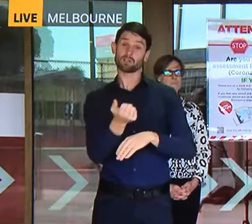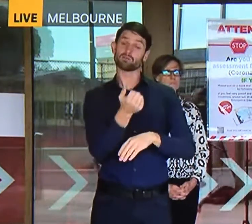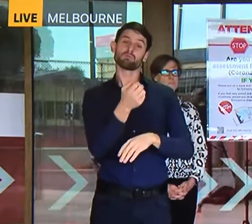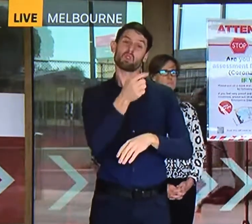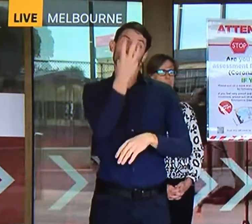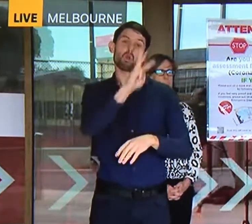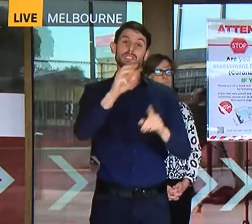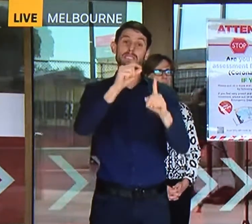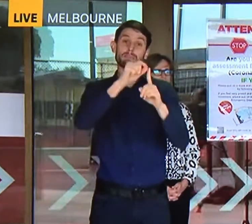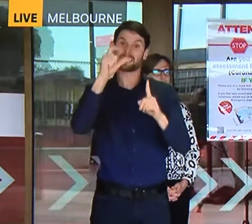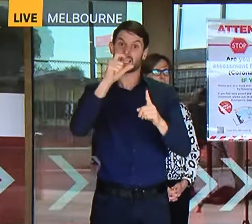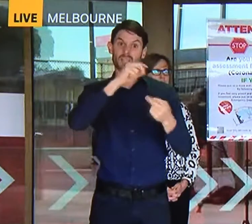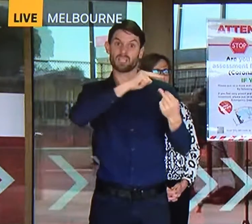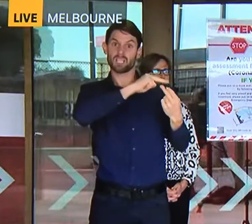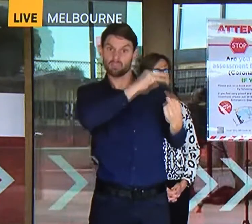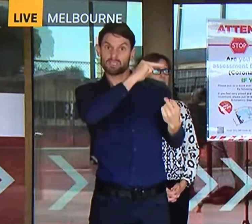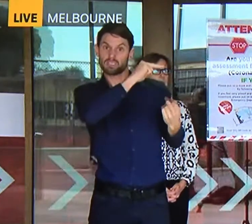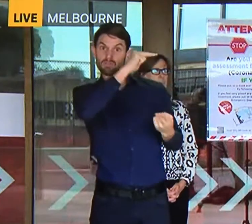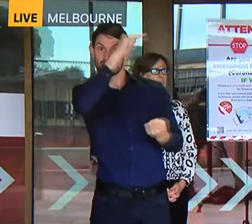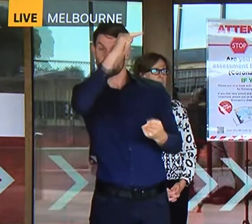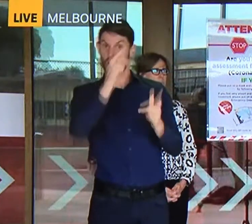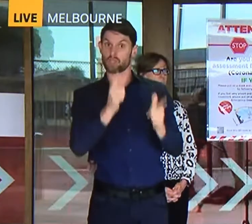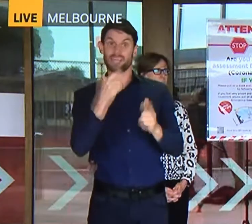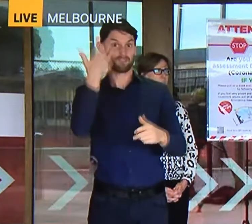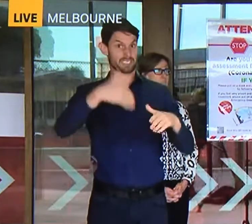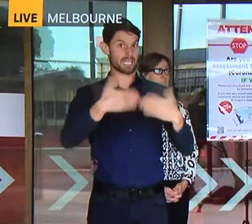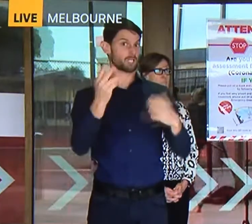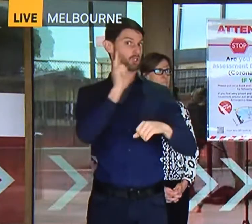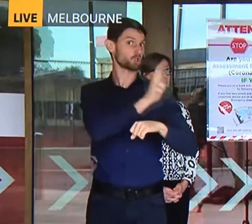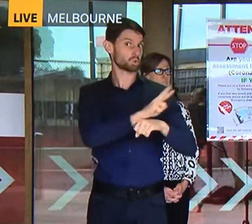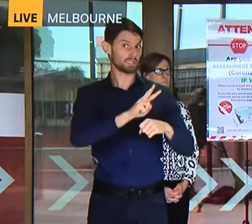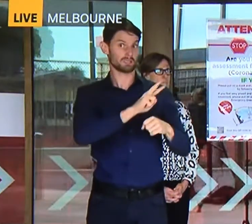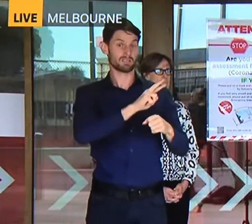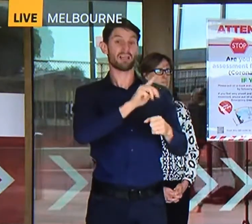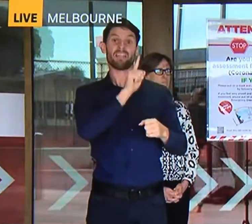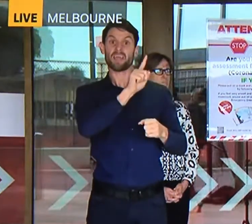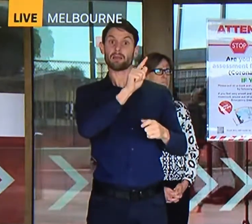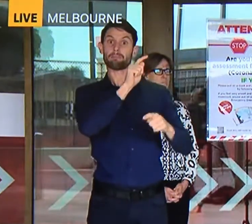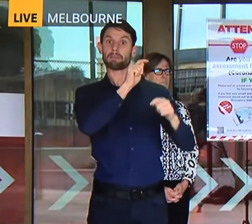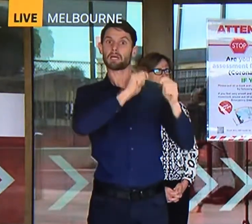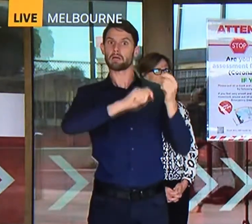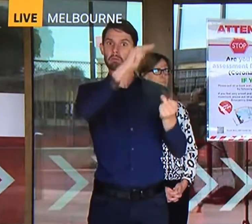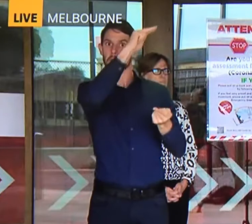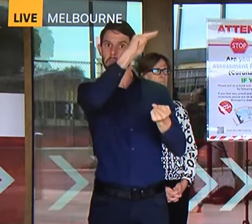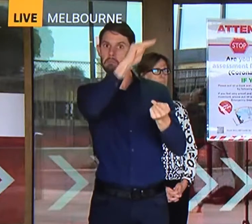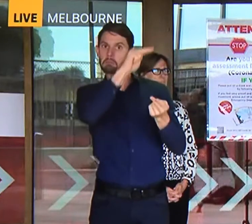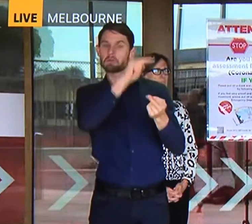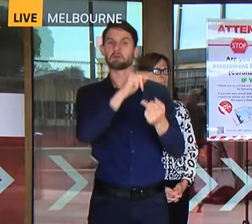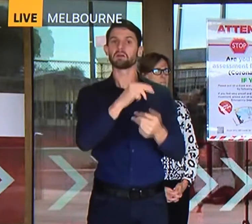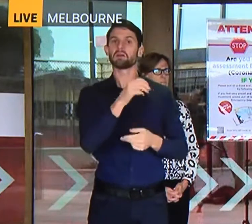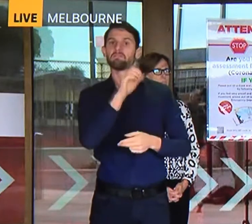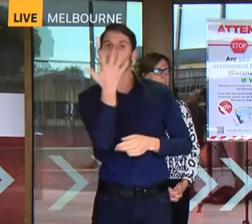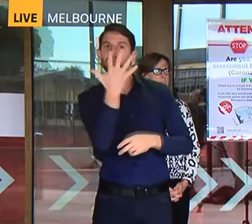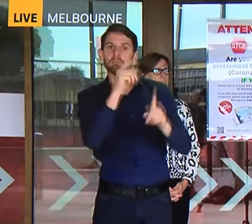30% daily increases. Then it had dropped to the low teens over the last week,